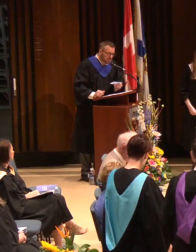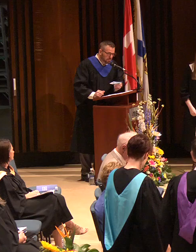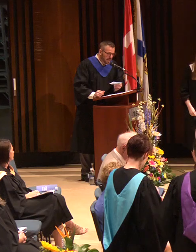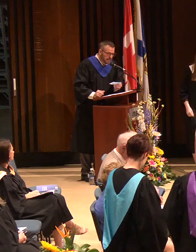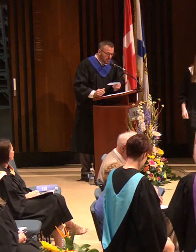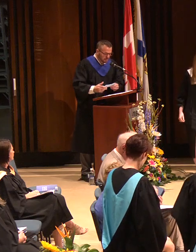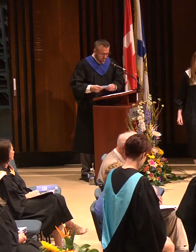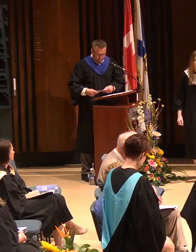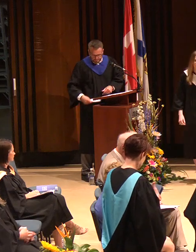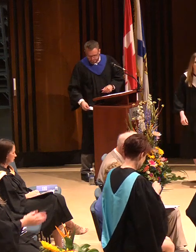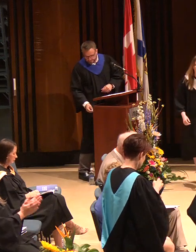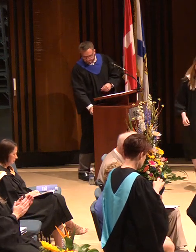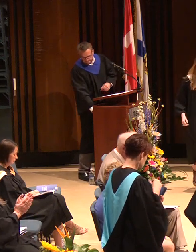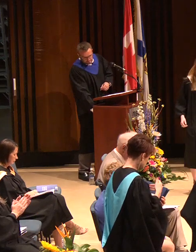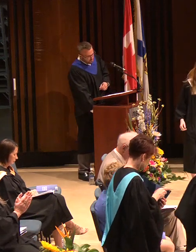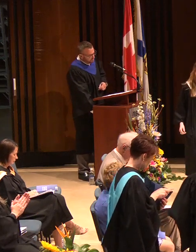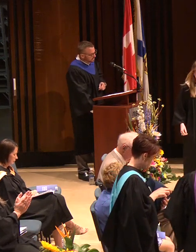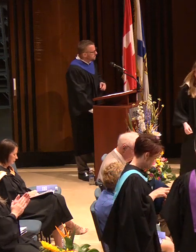Charlotte Spidell.